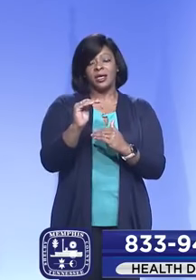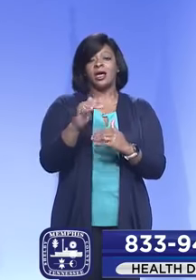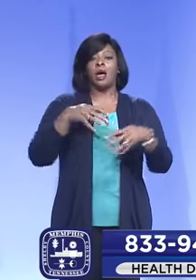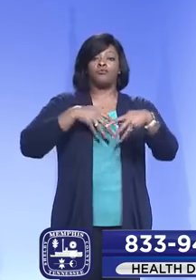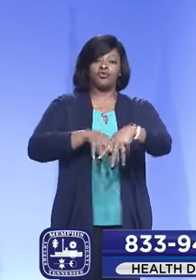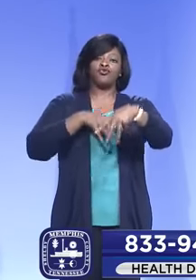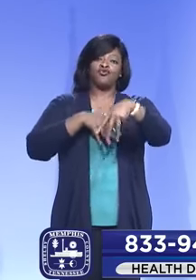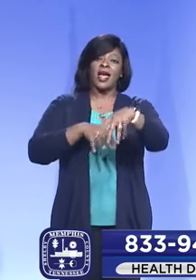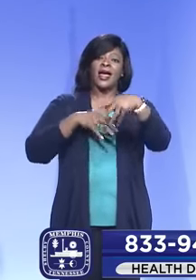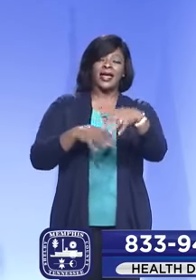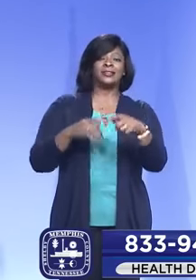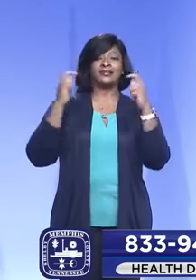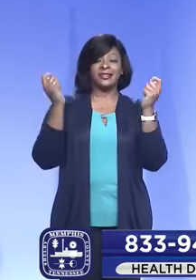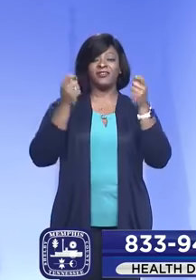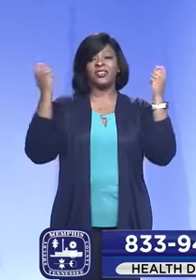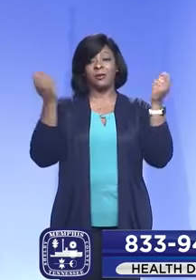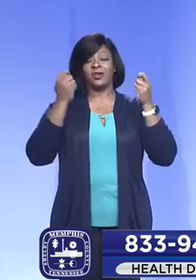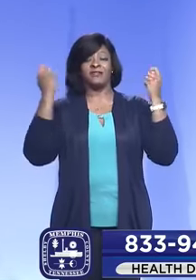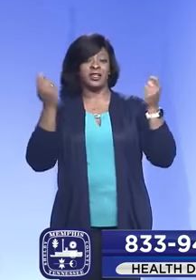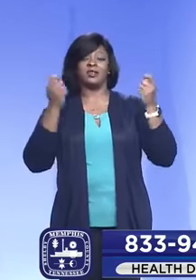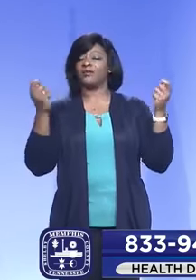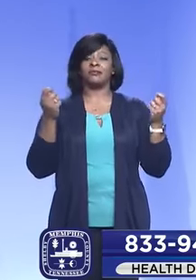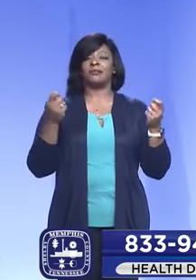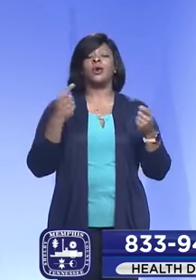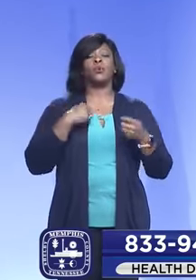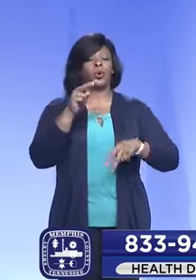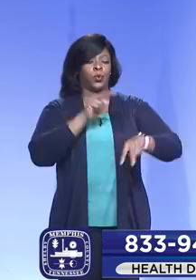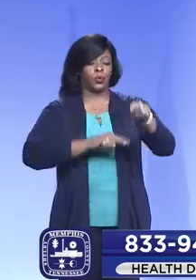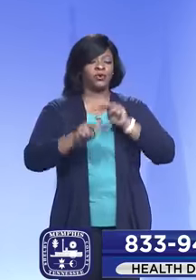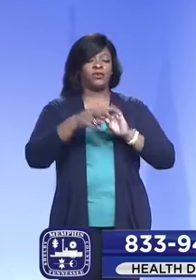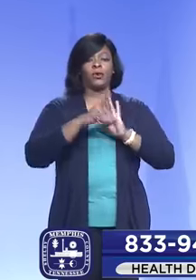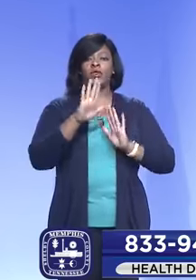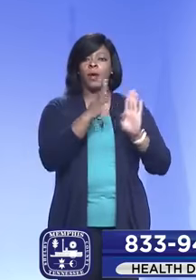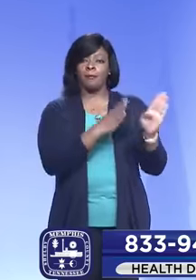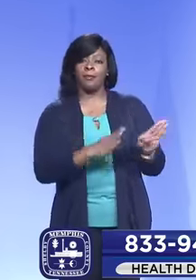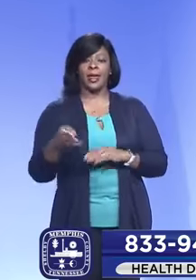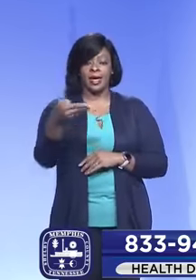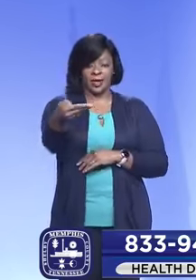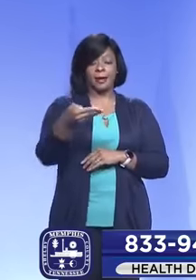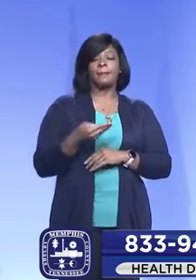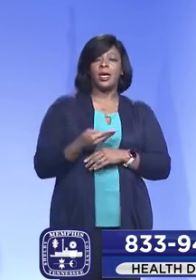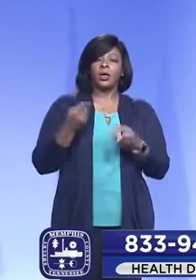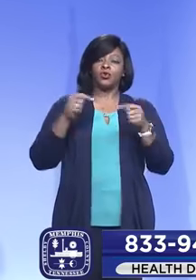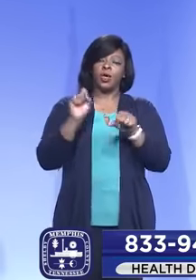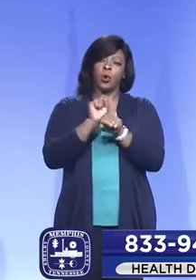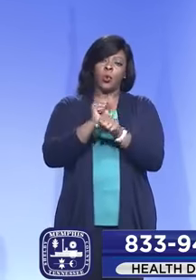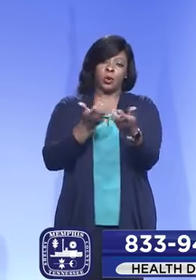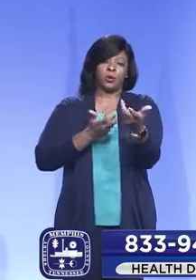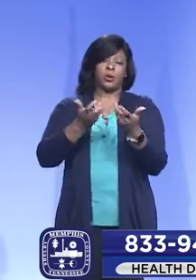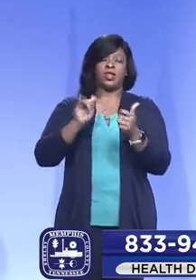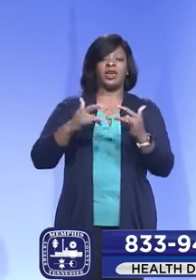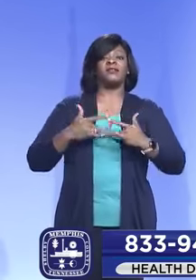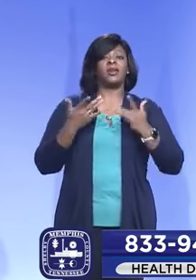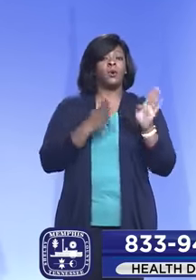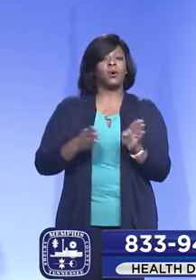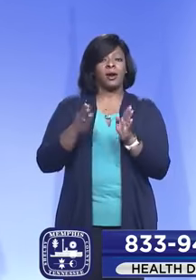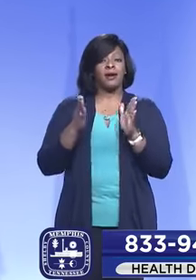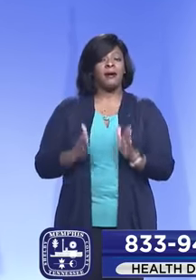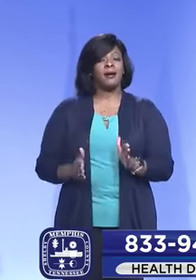and other large festivals. However, we review any of the plans that come in and try to work with the event